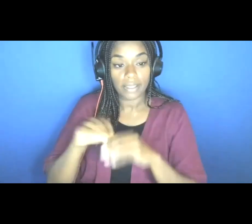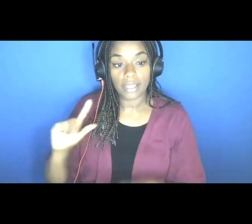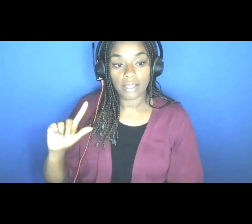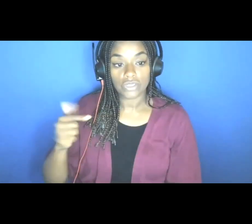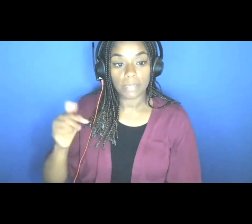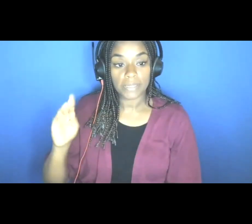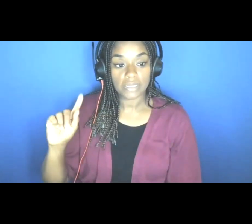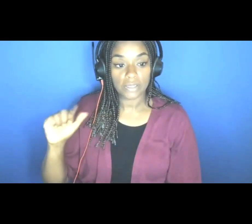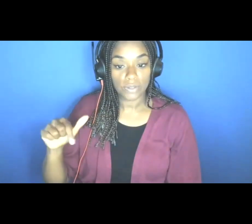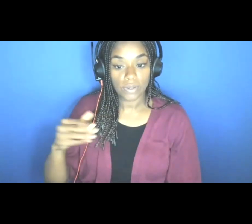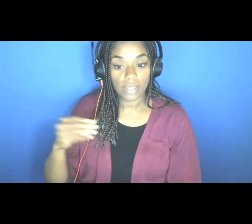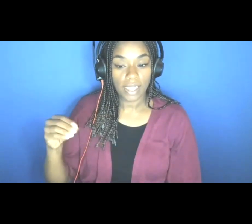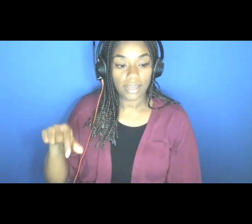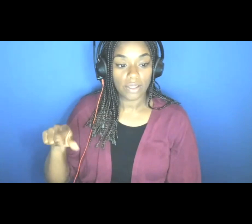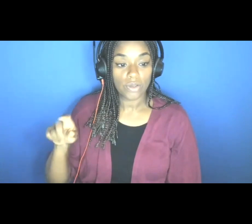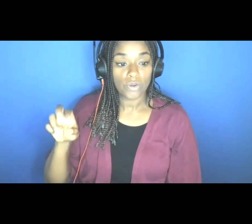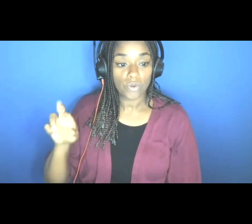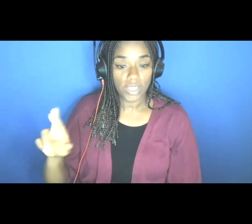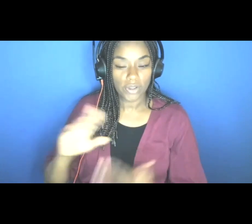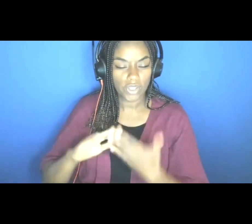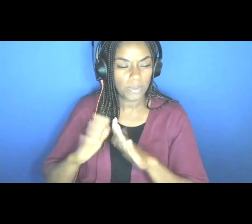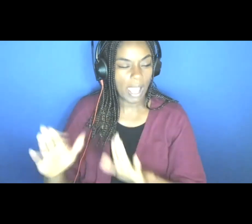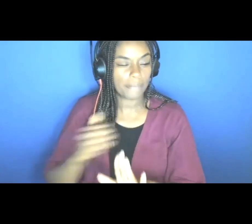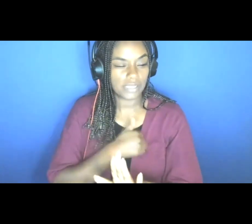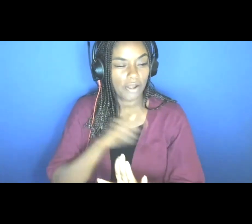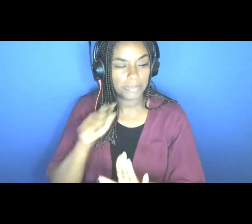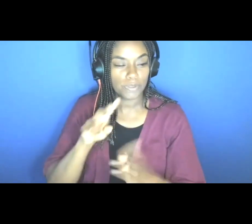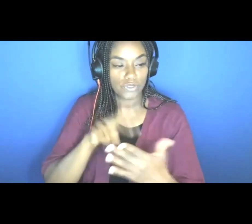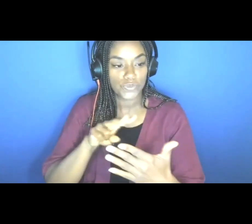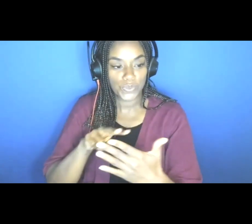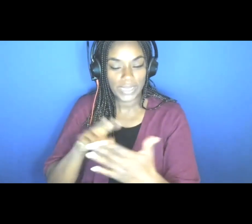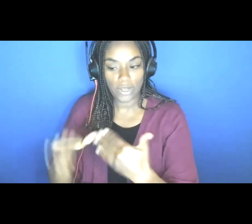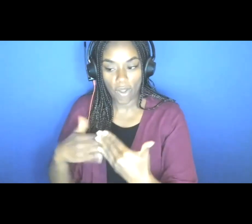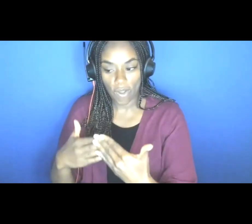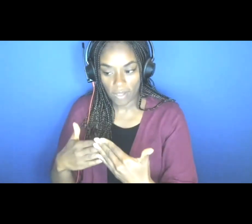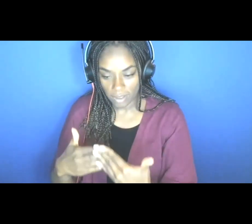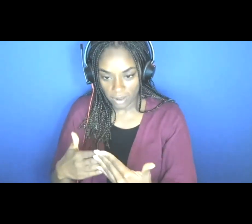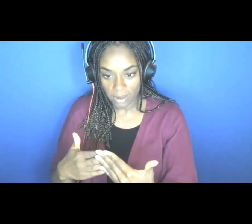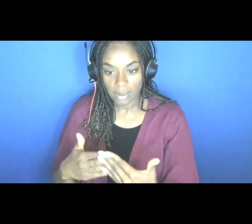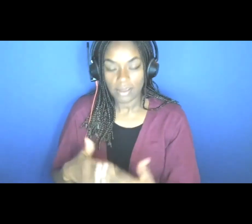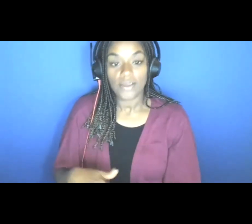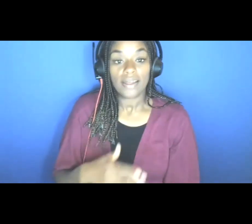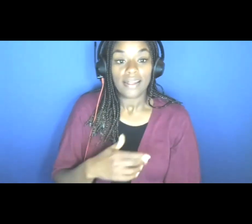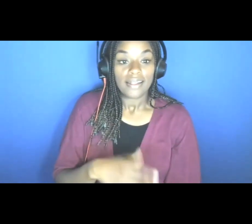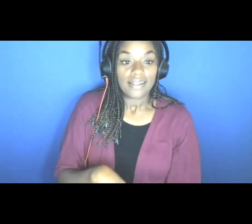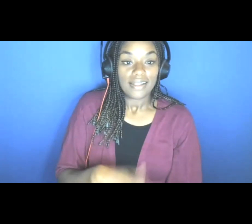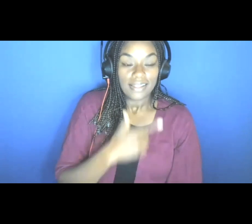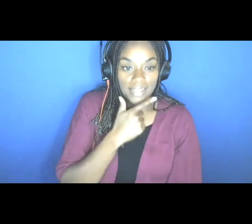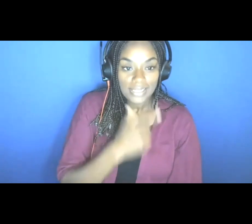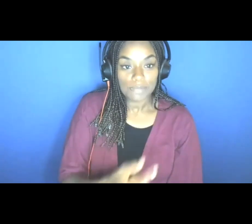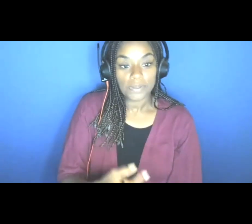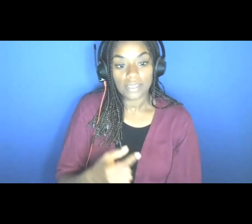communities. I was supposed to read this all out for you. Lesbian, gay, bisexual, transgender, and